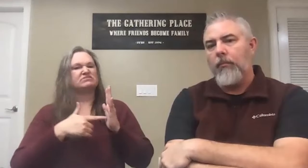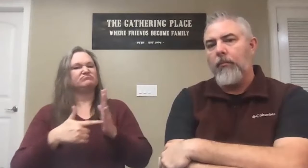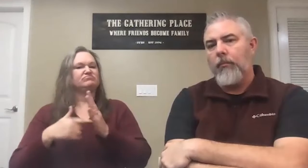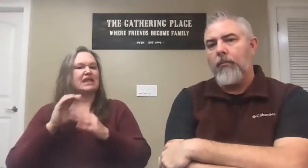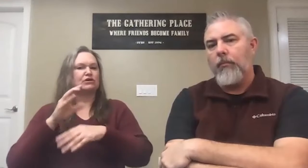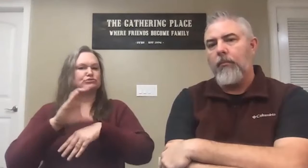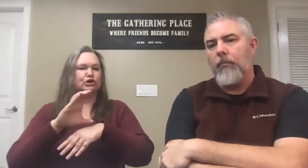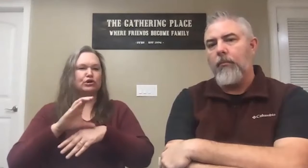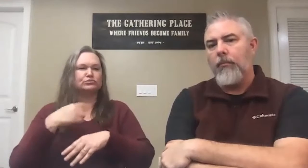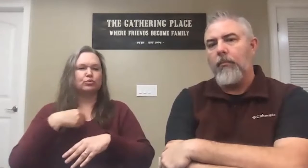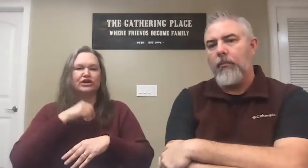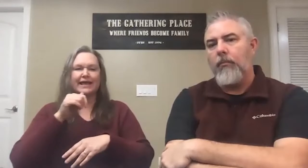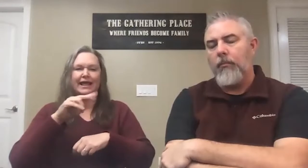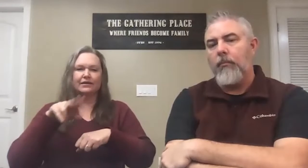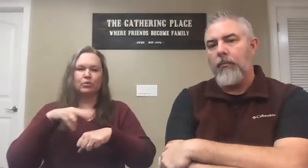sad. We show it.